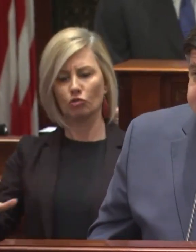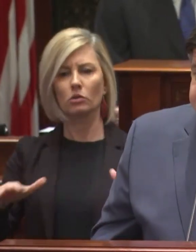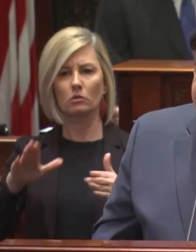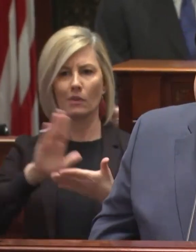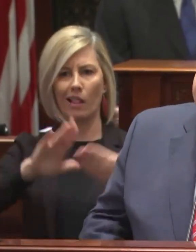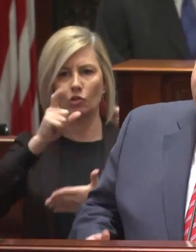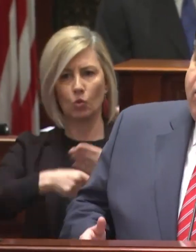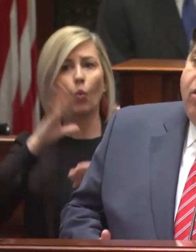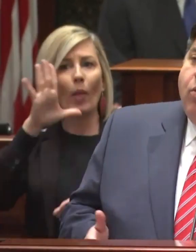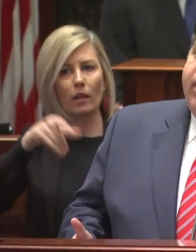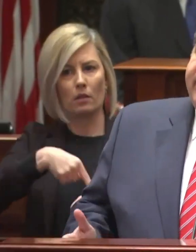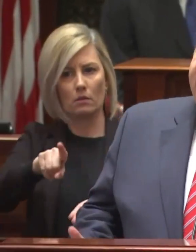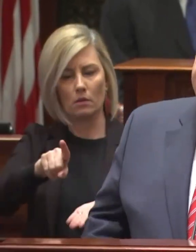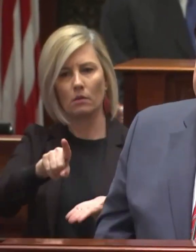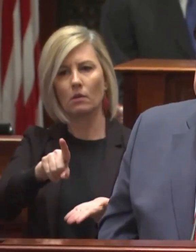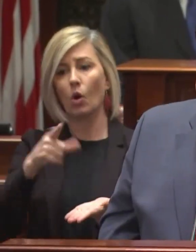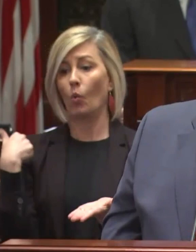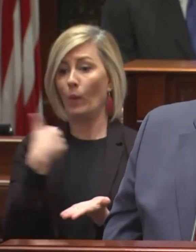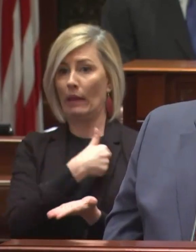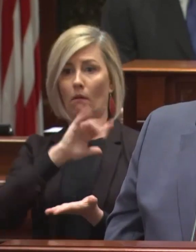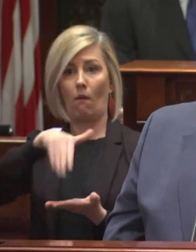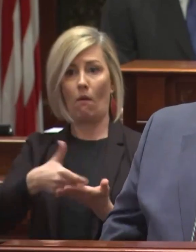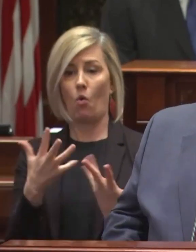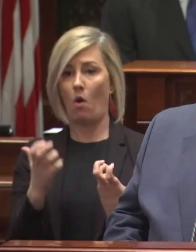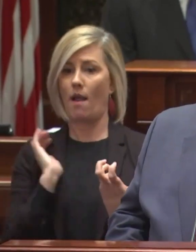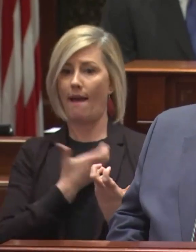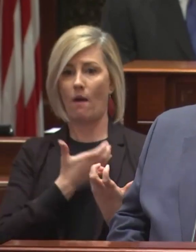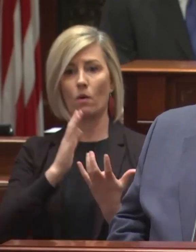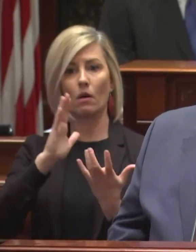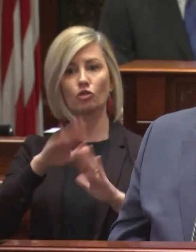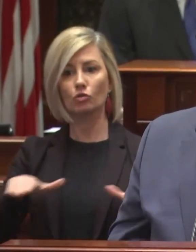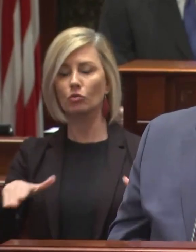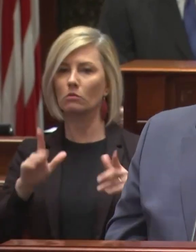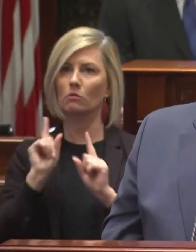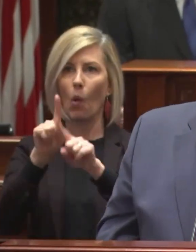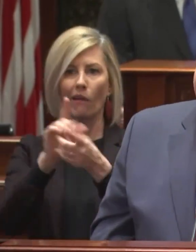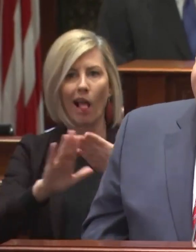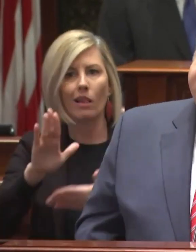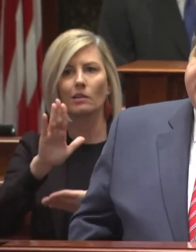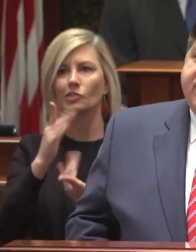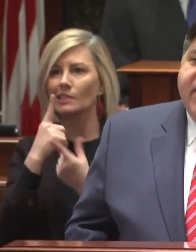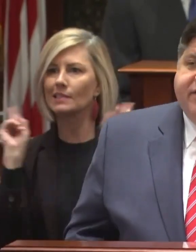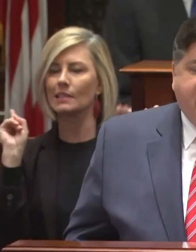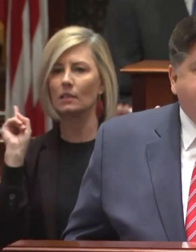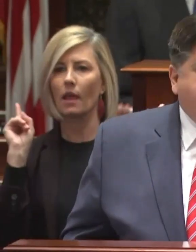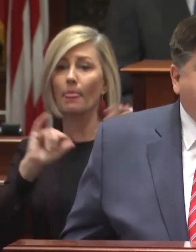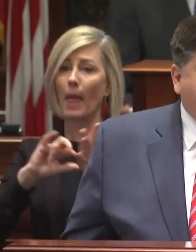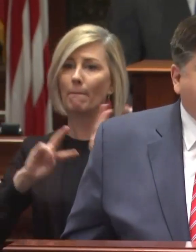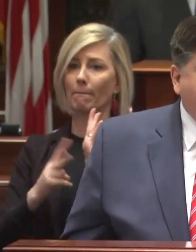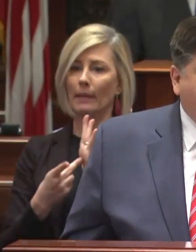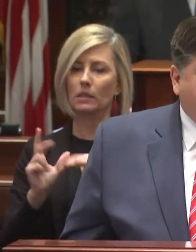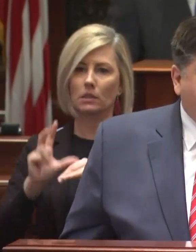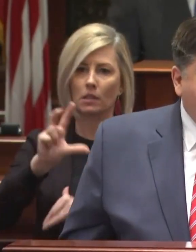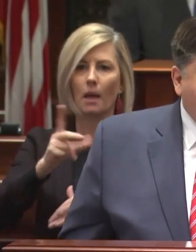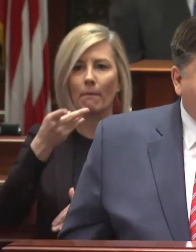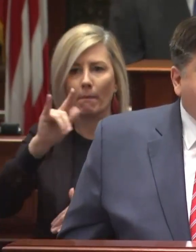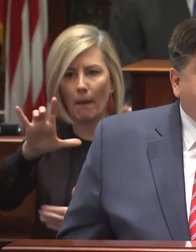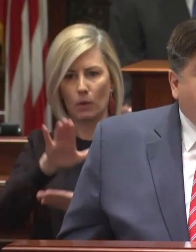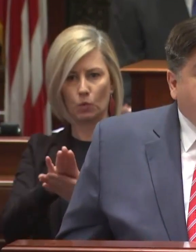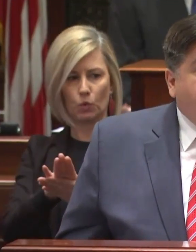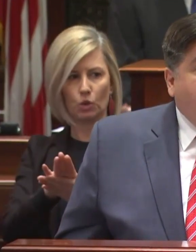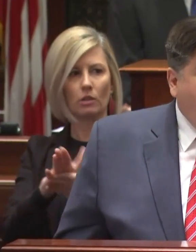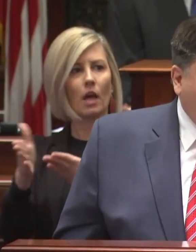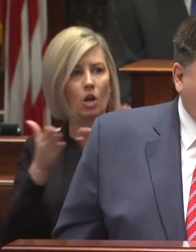paid. We all want our children to go to college prepared to succeed, and that means investing in public schools